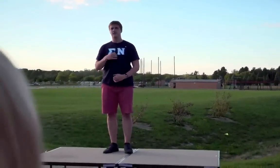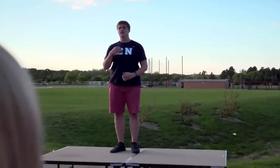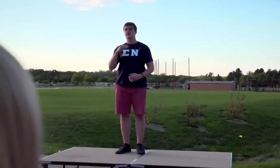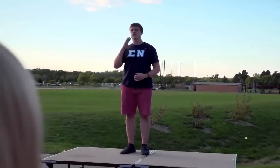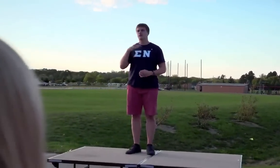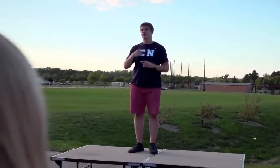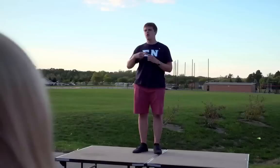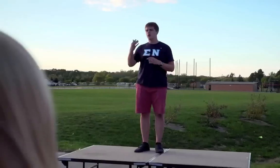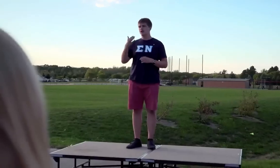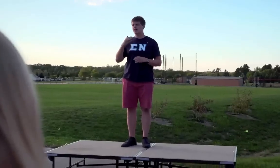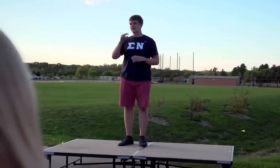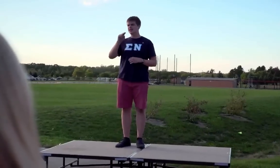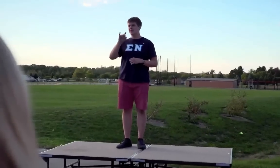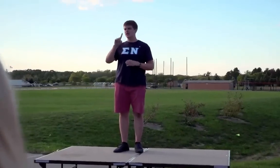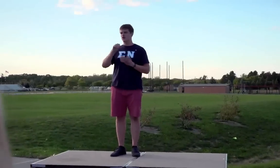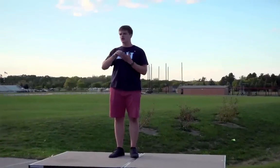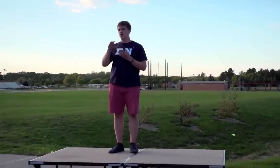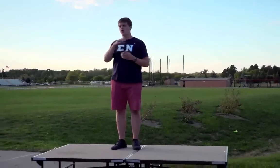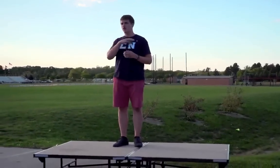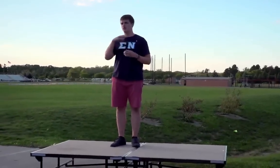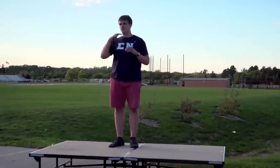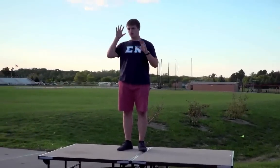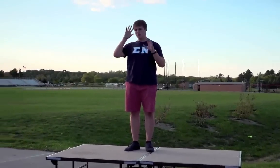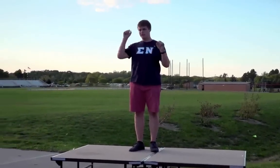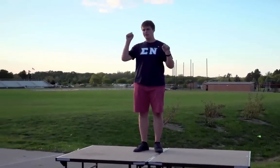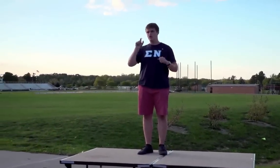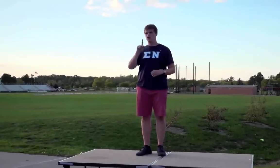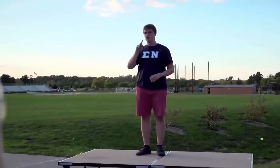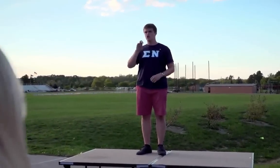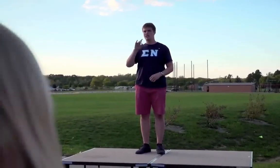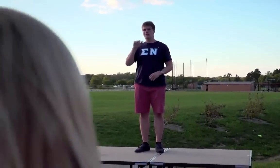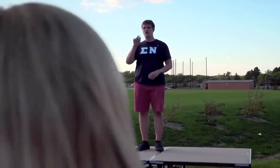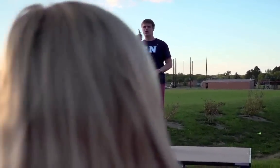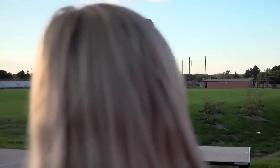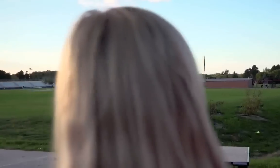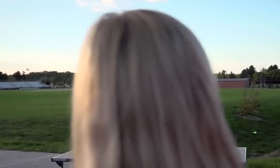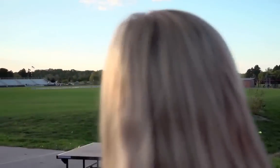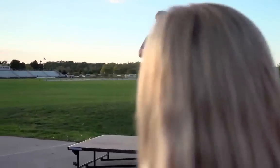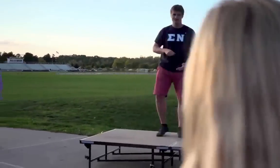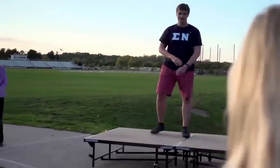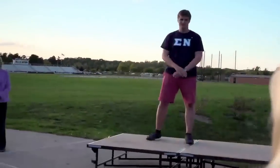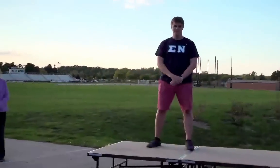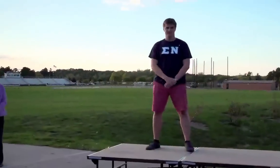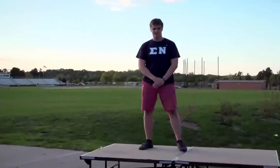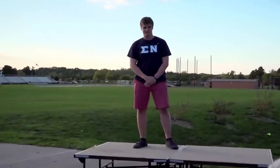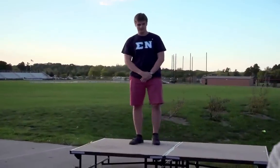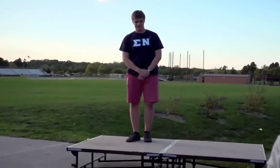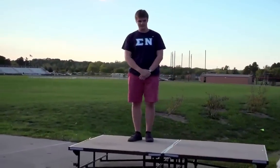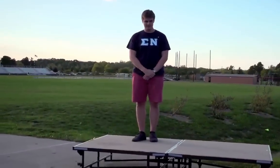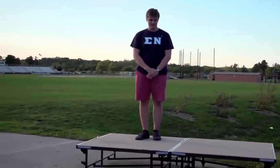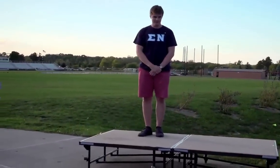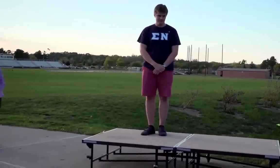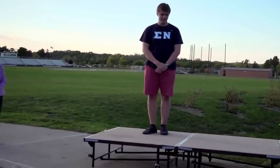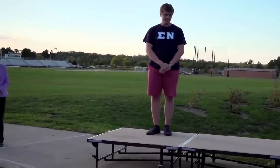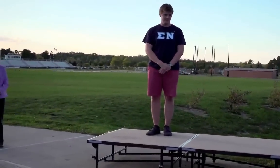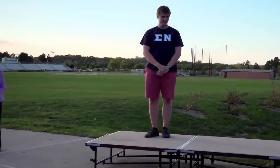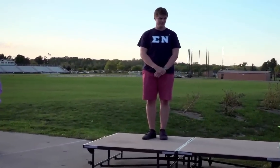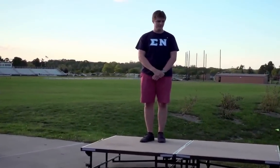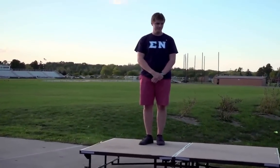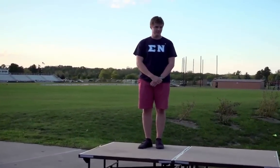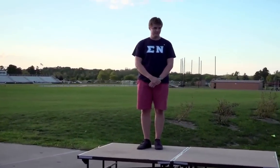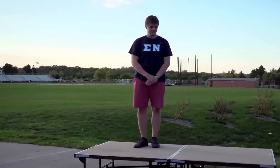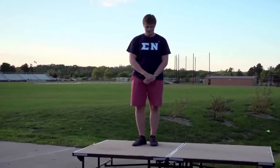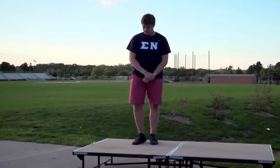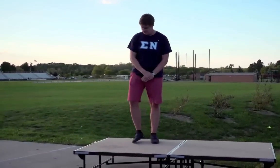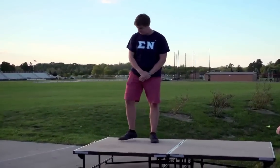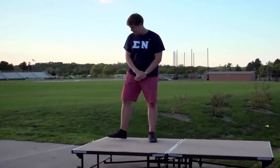Thank you so much. The NTID Student Congress President, I'd like to introduce Christina